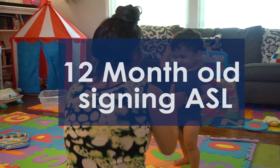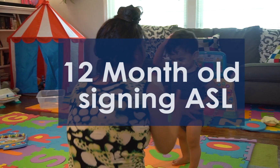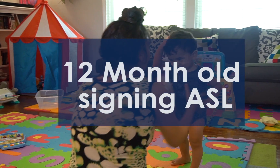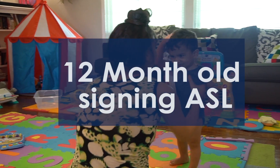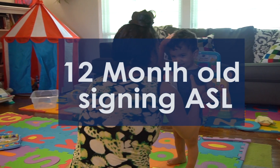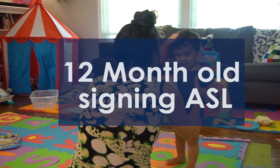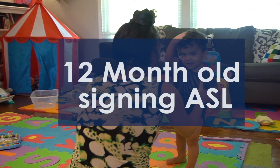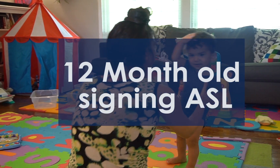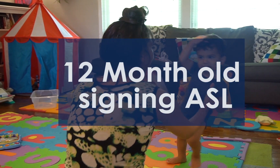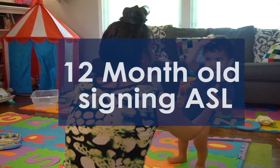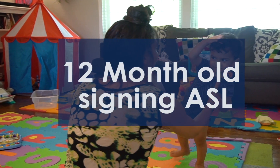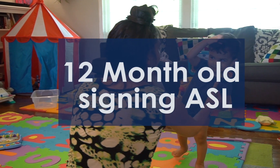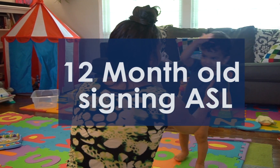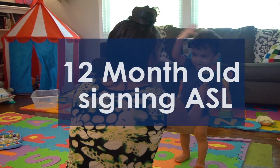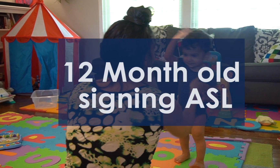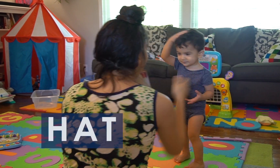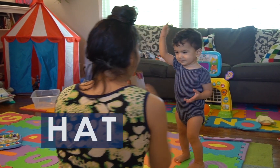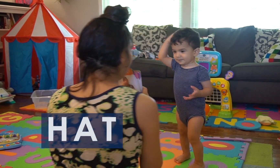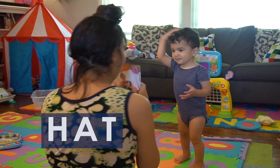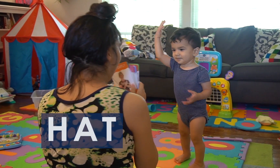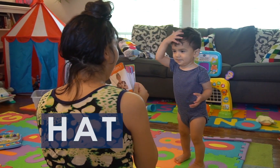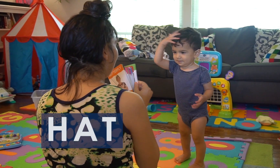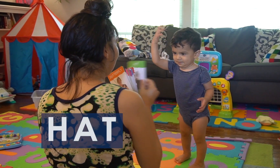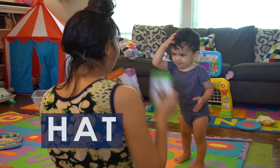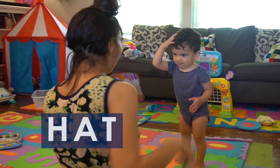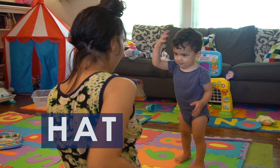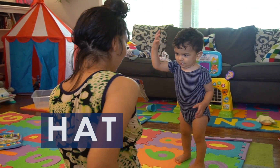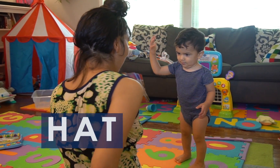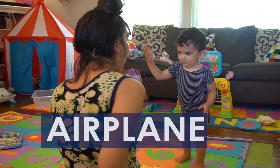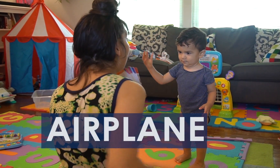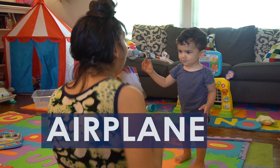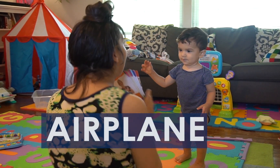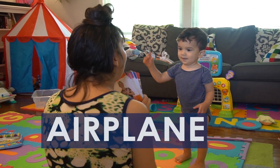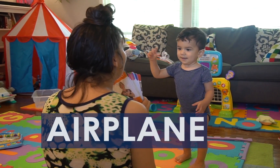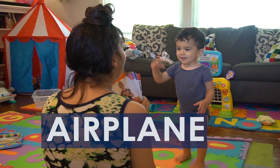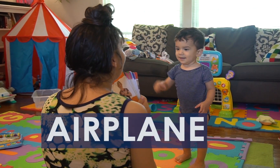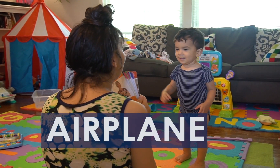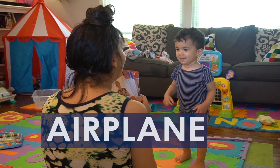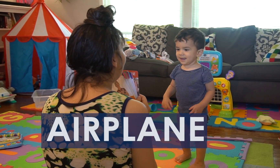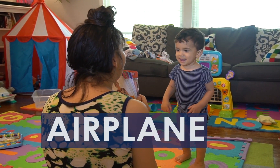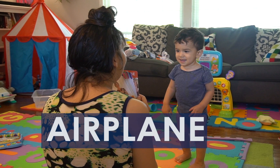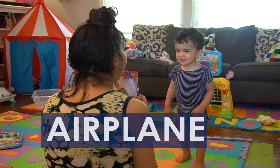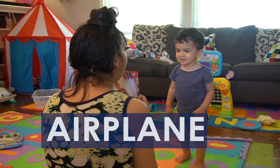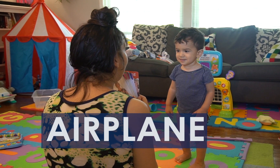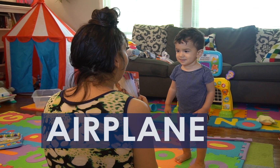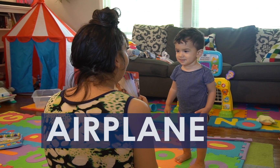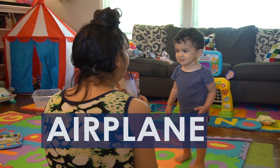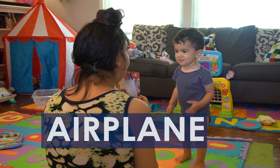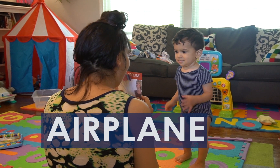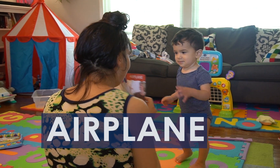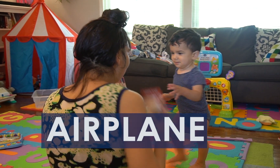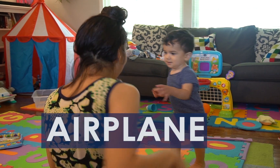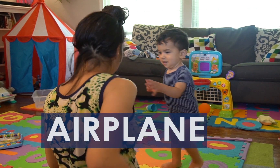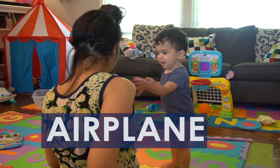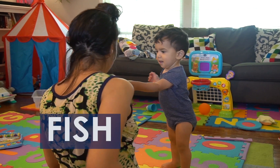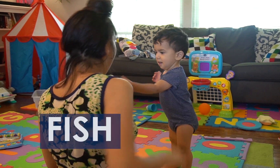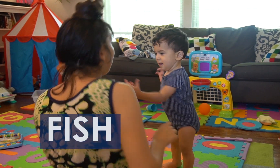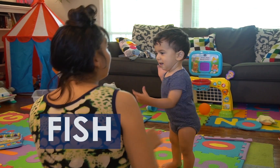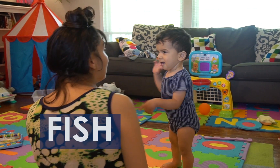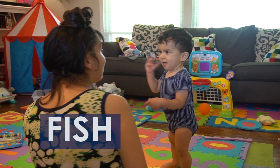Hats. Hats. Very good. Airplane. Very good. Hush.